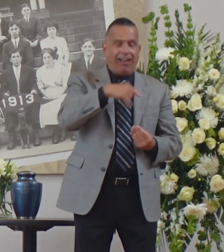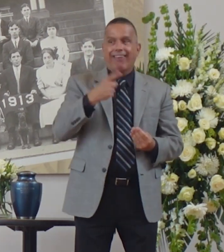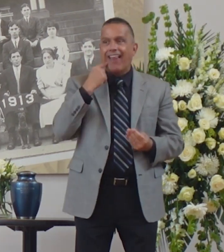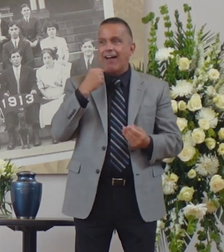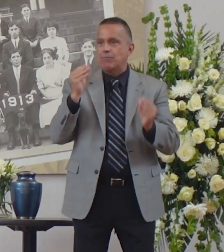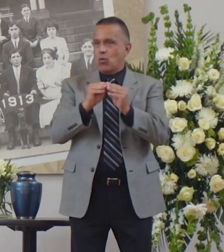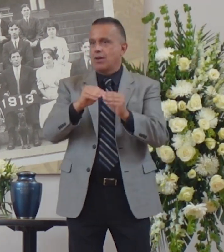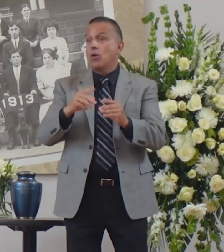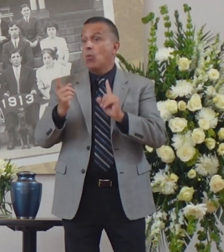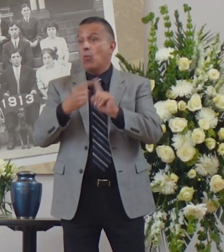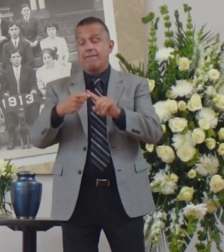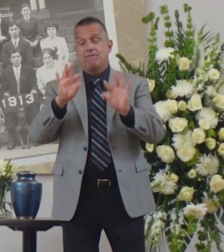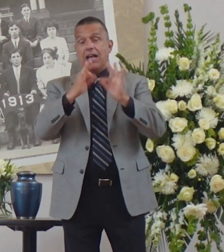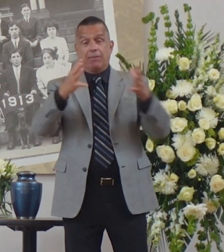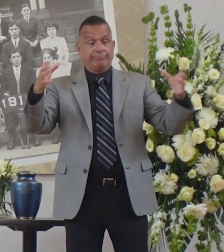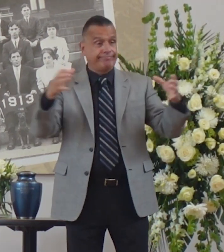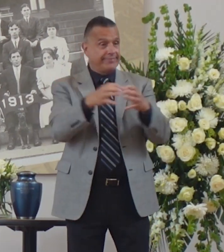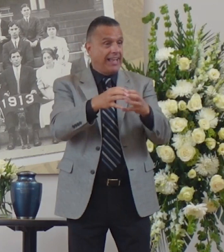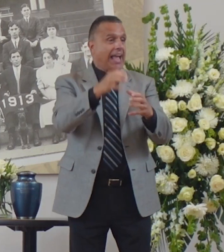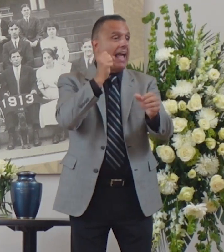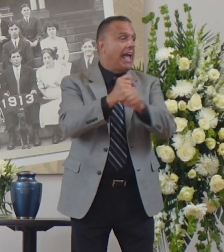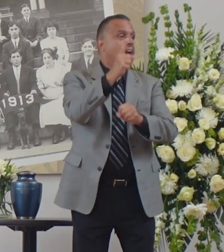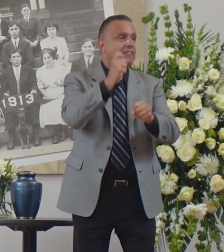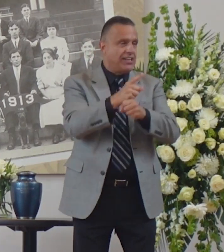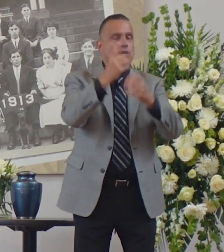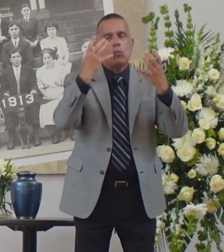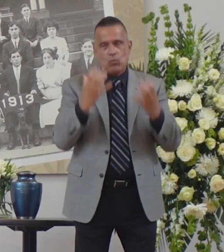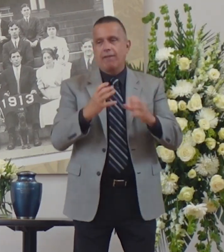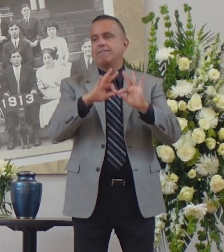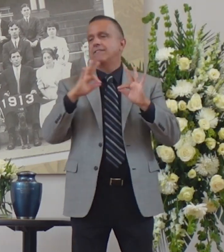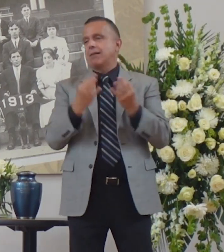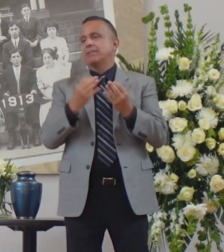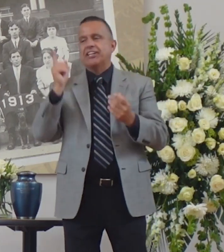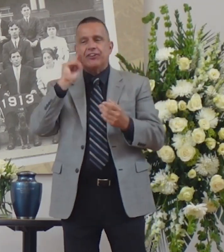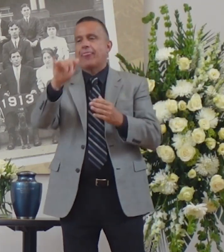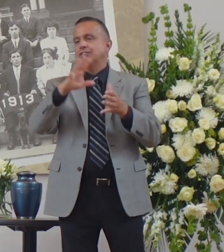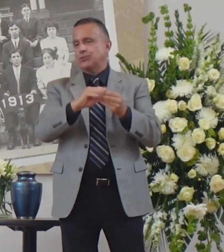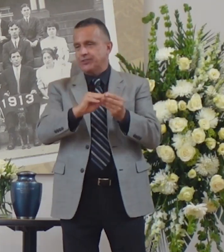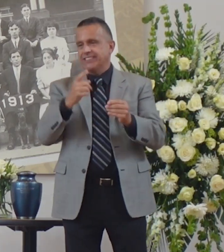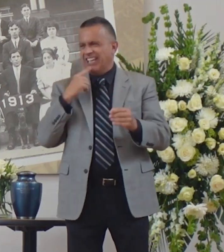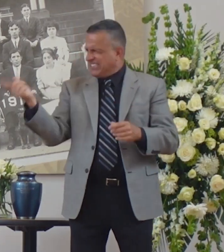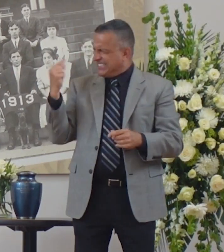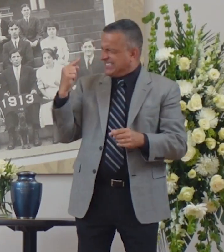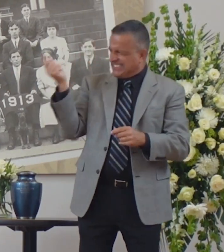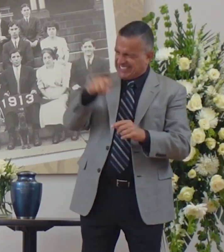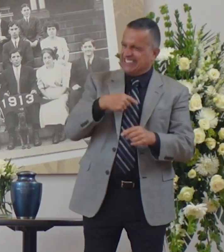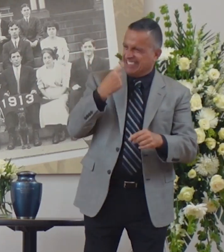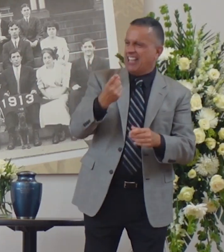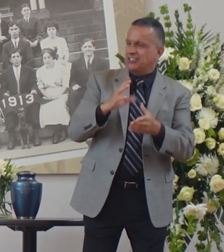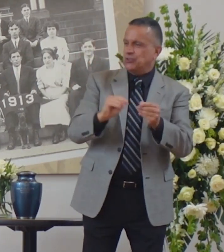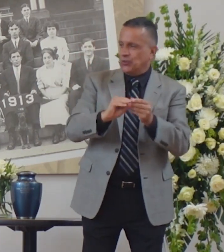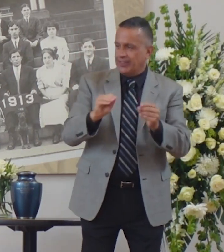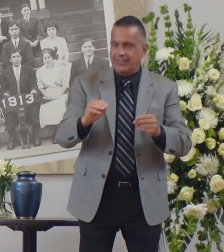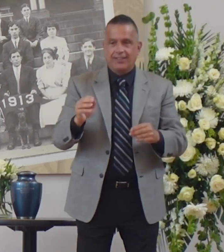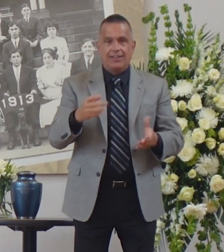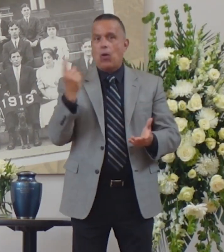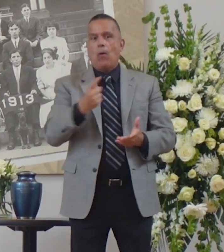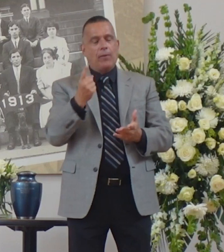thing together. Every time we saw each other. She found the whole episode to be shockingly funny.